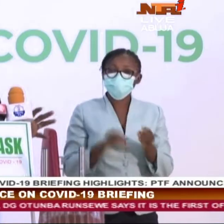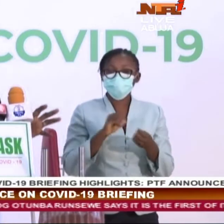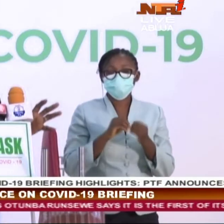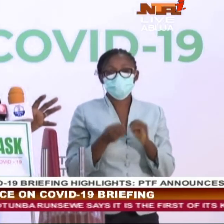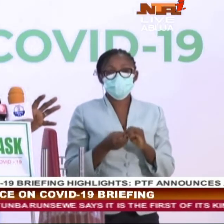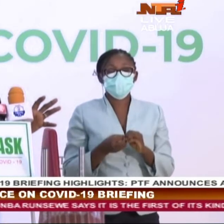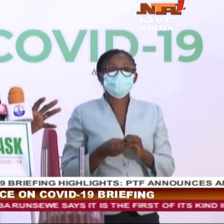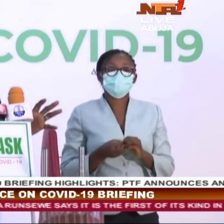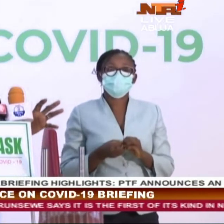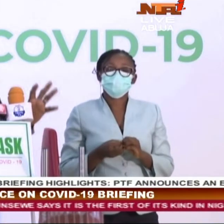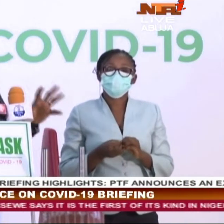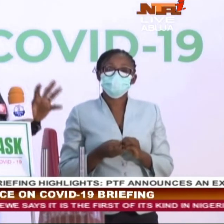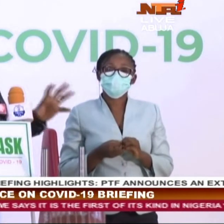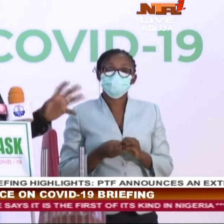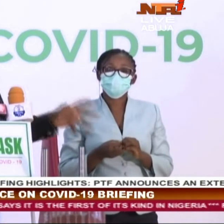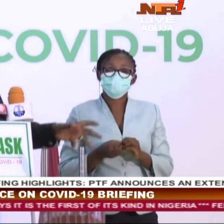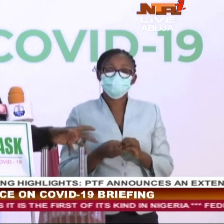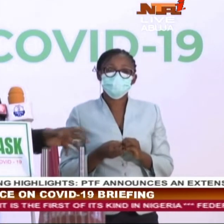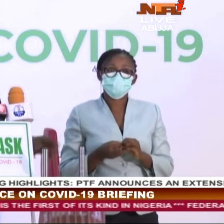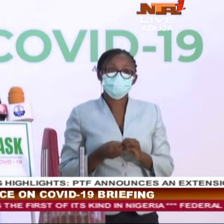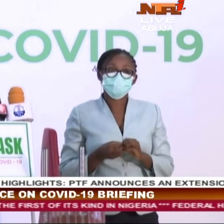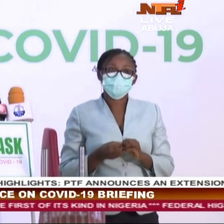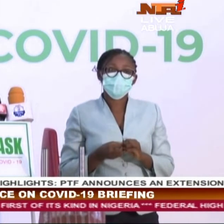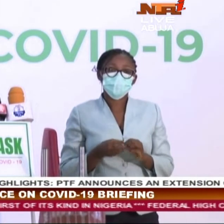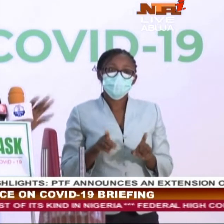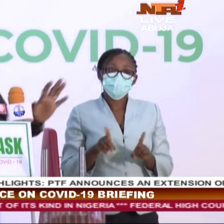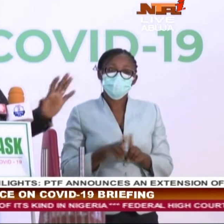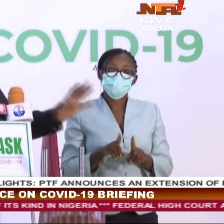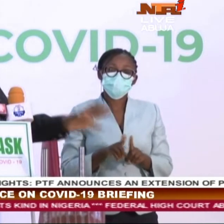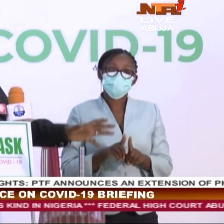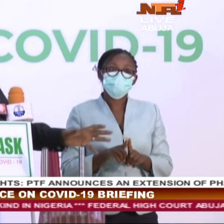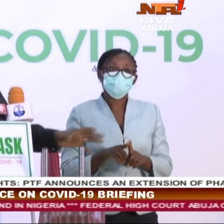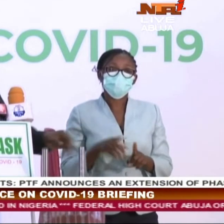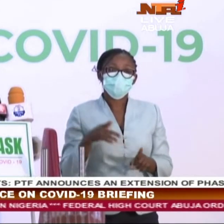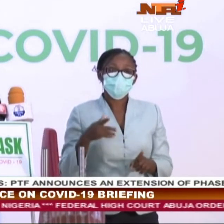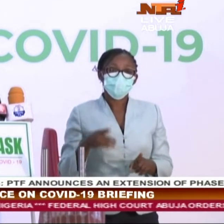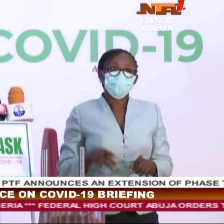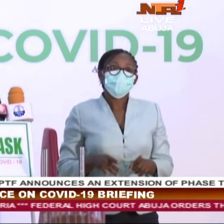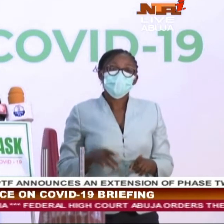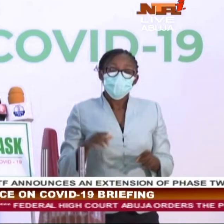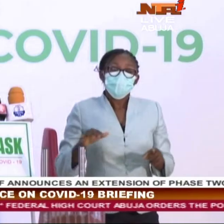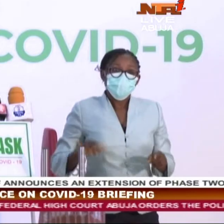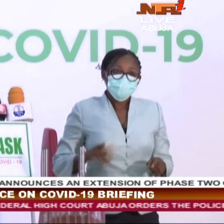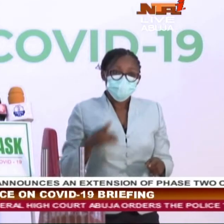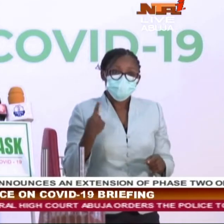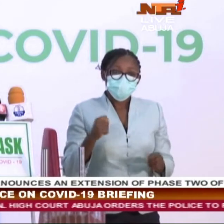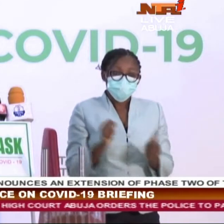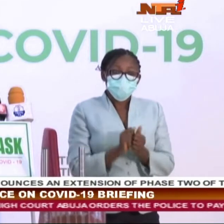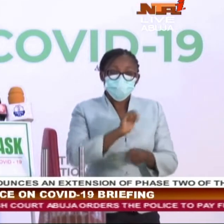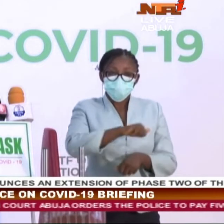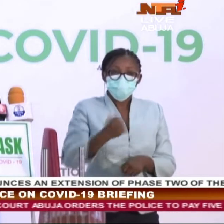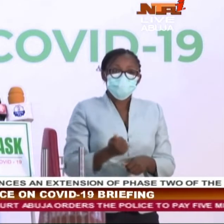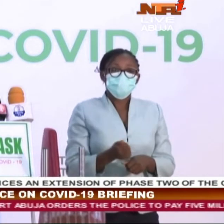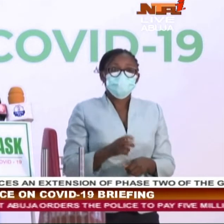Flying comes with components of cost. Aviation fuel is one of it.